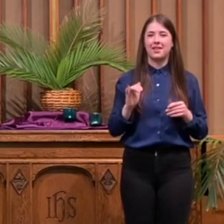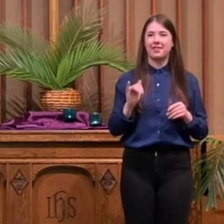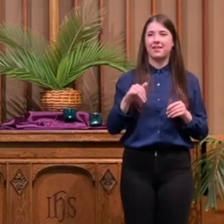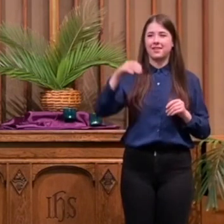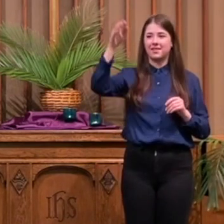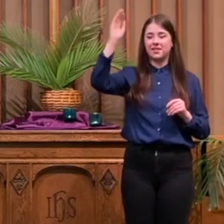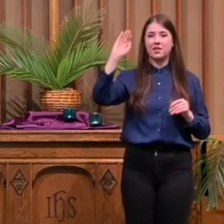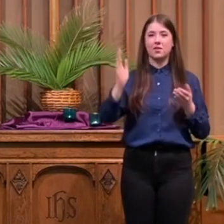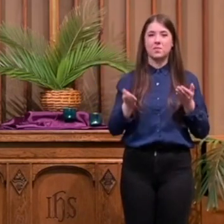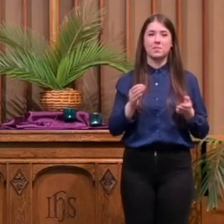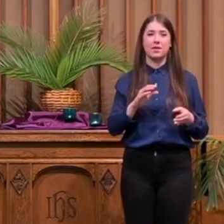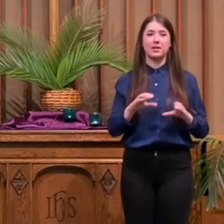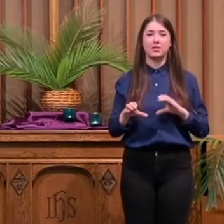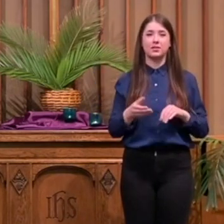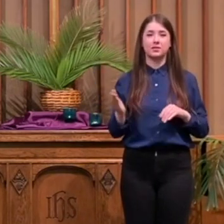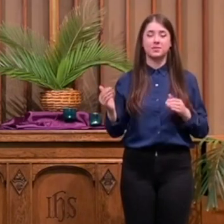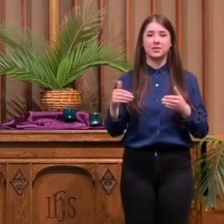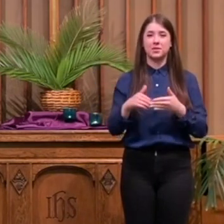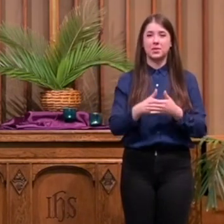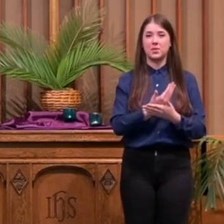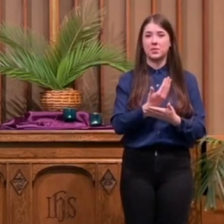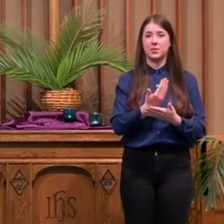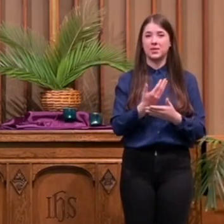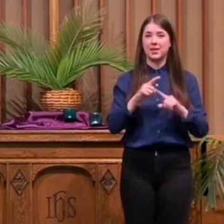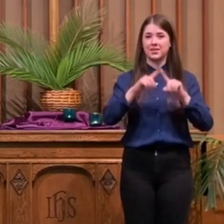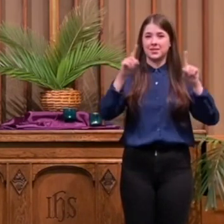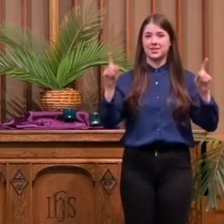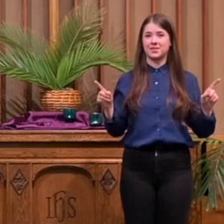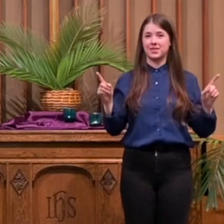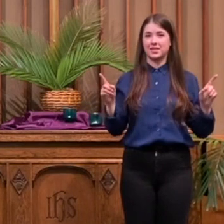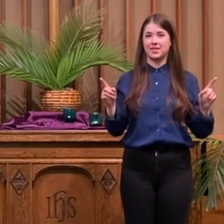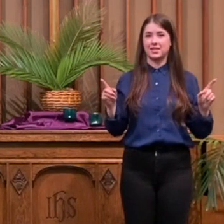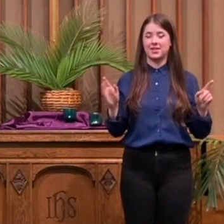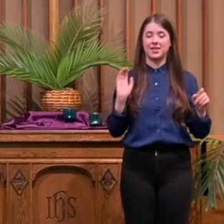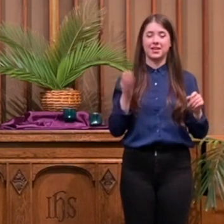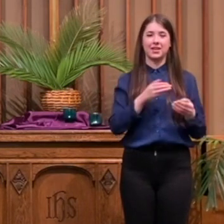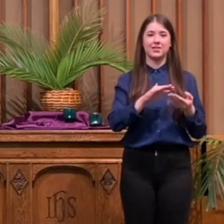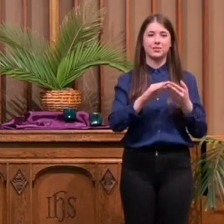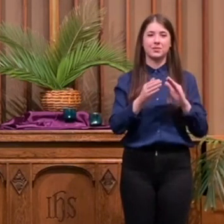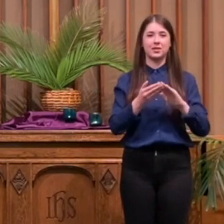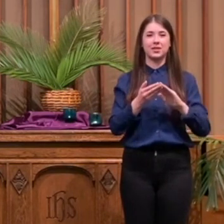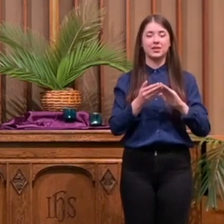might do something new and different in our community?